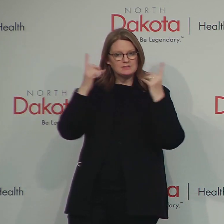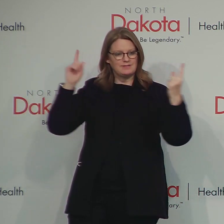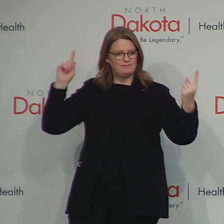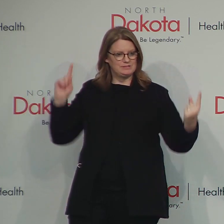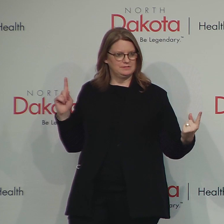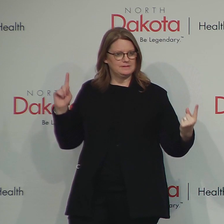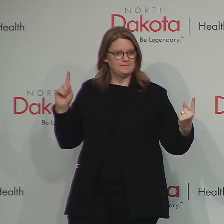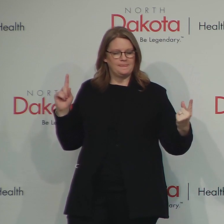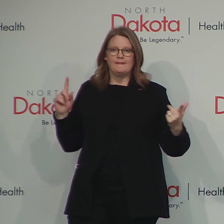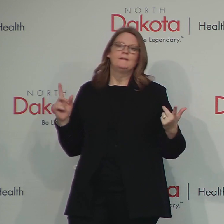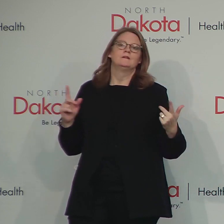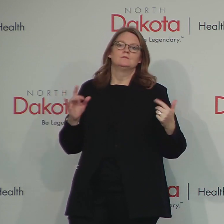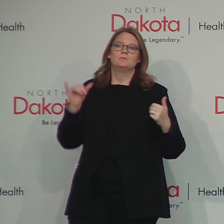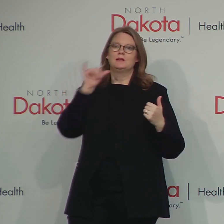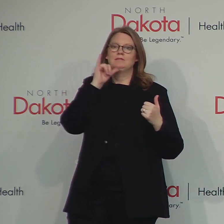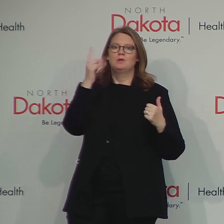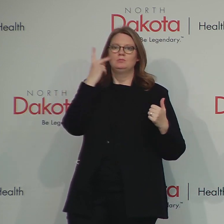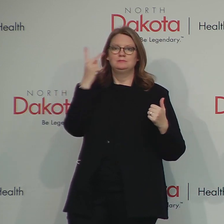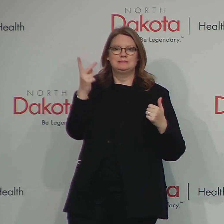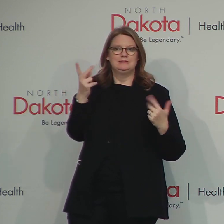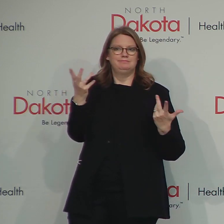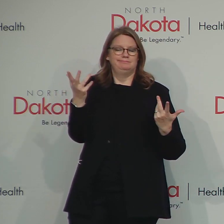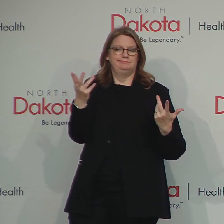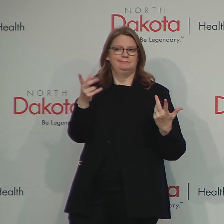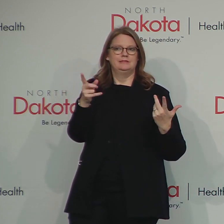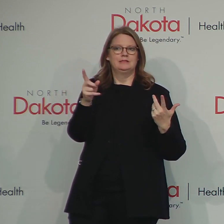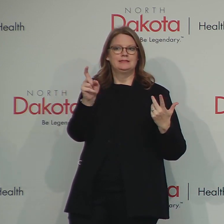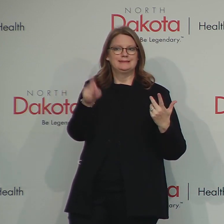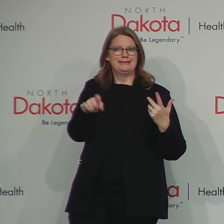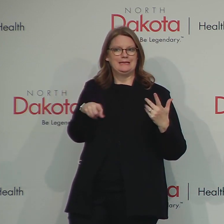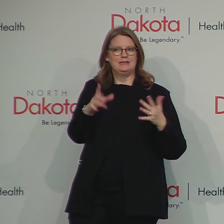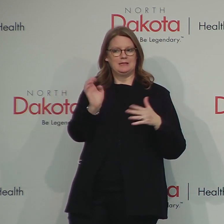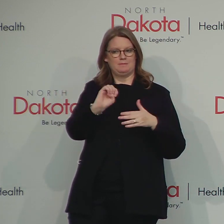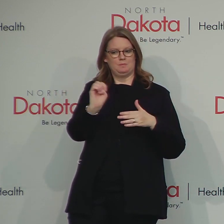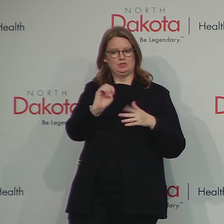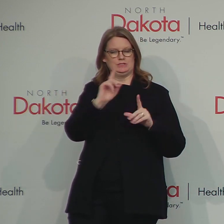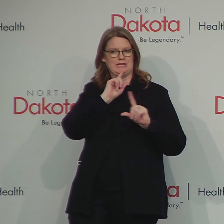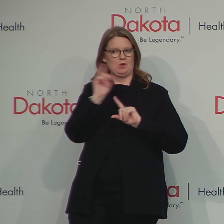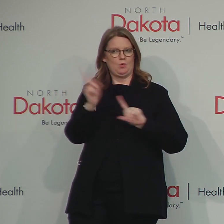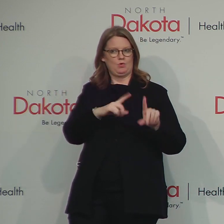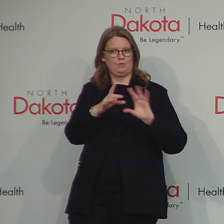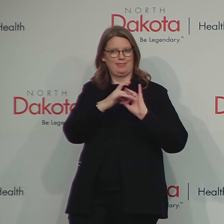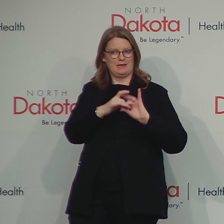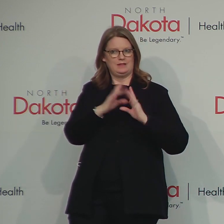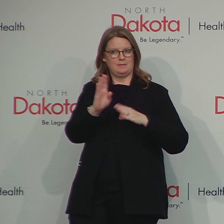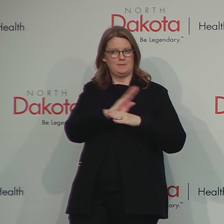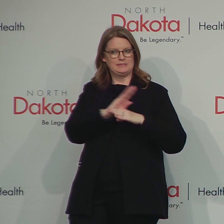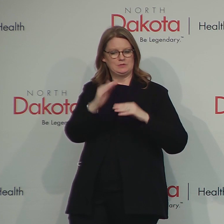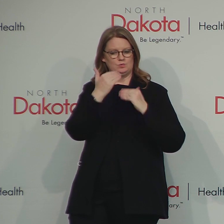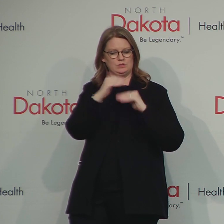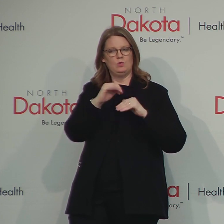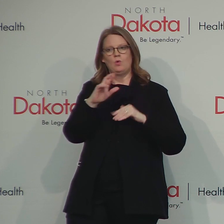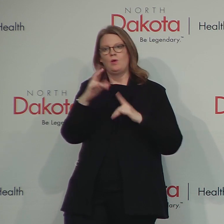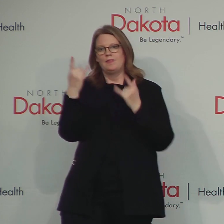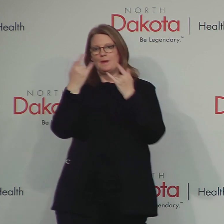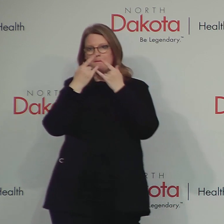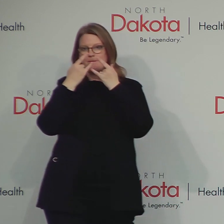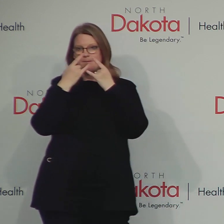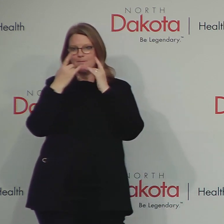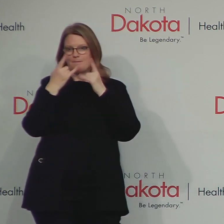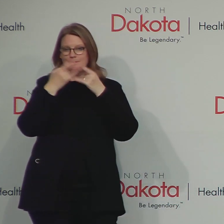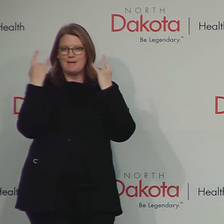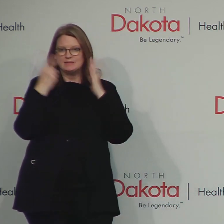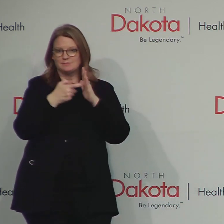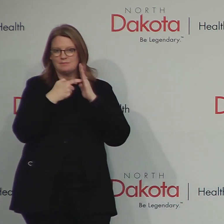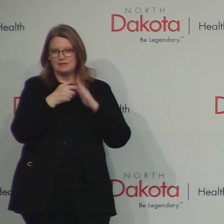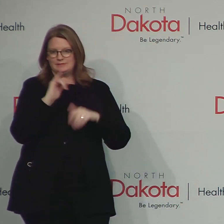forward, but don't see the need to have either the emergency order related to the business restrictions or the mask mandate at a state level